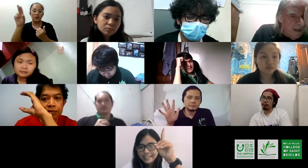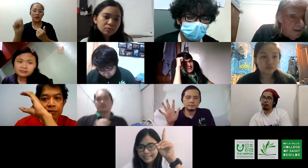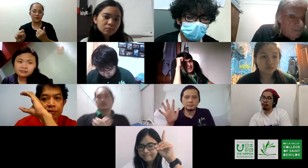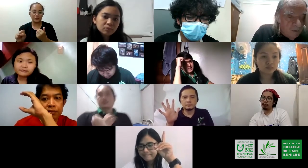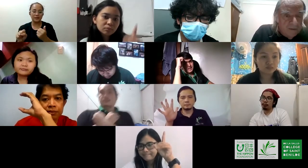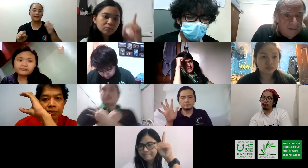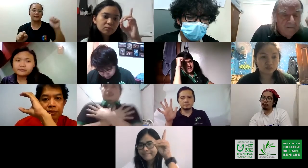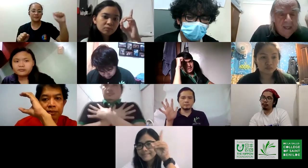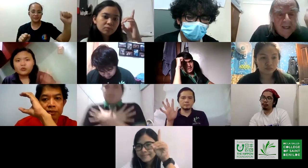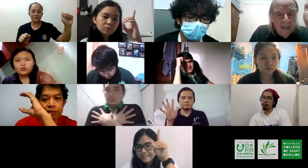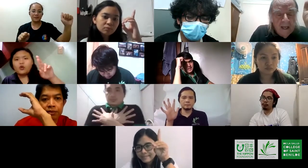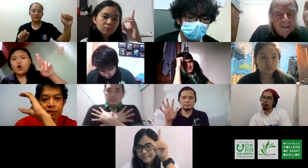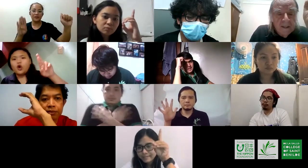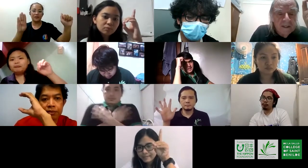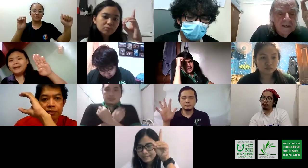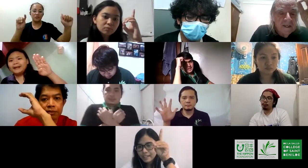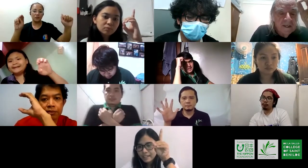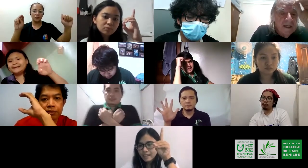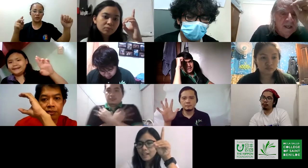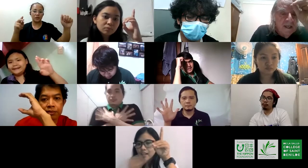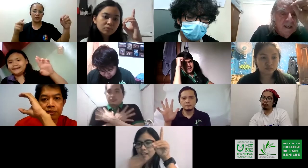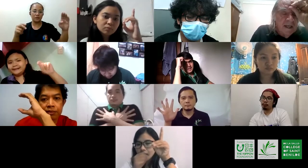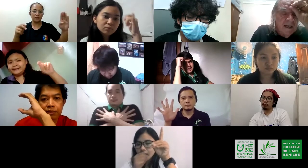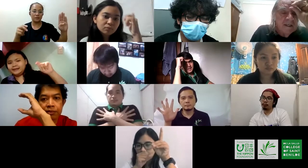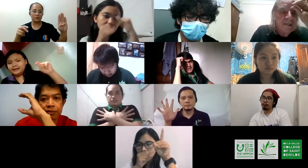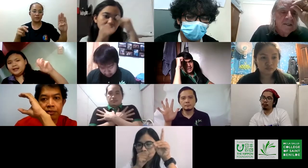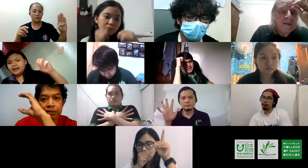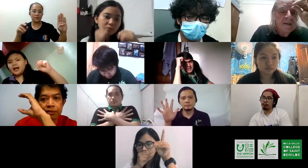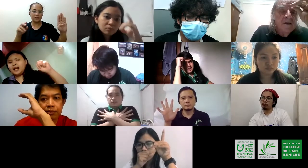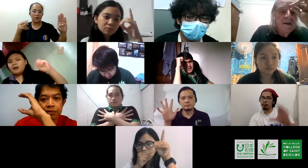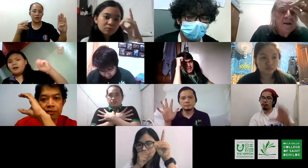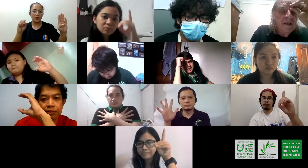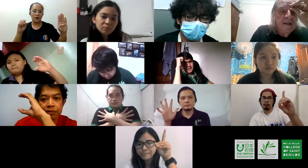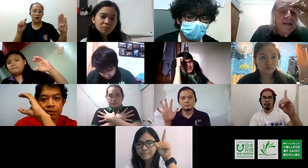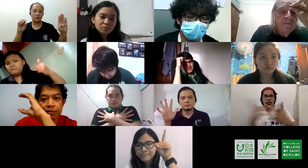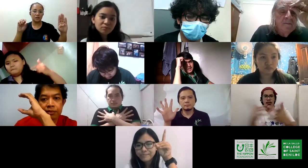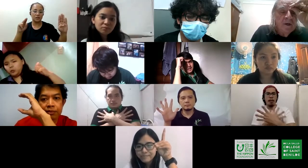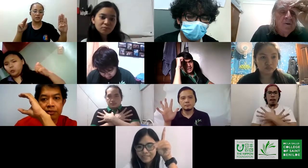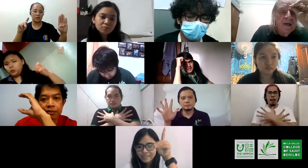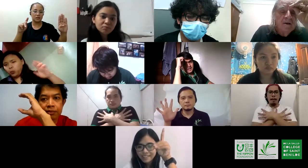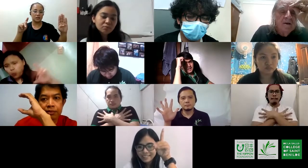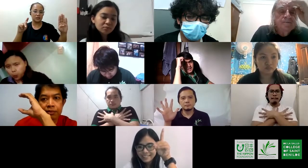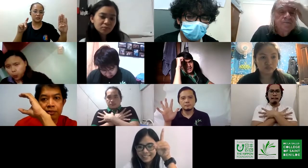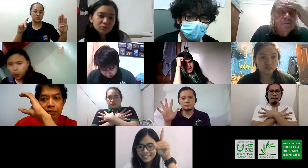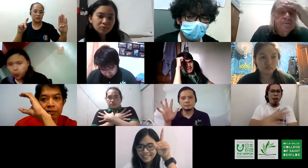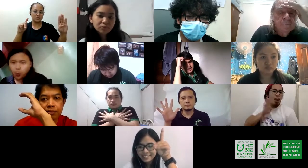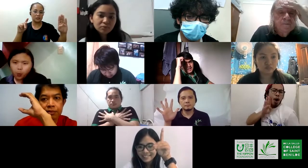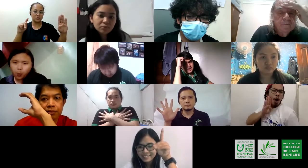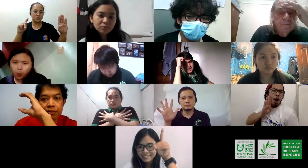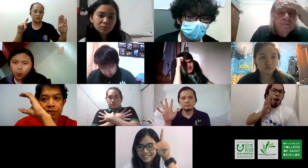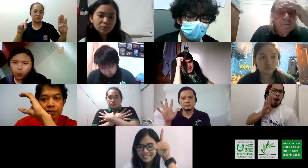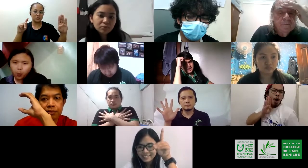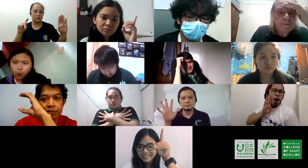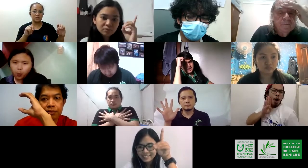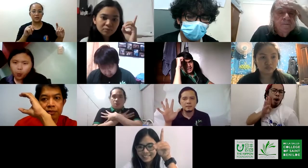correct. Number 5. Okay. Who was the first president of the National